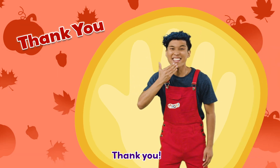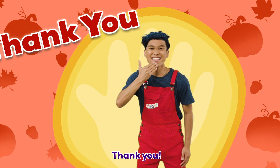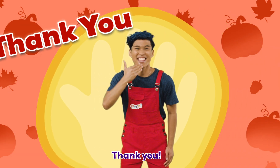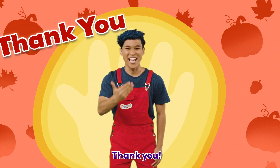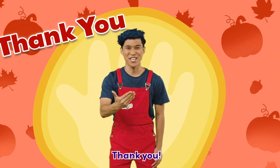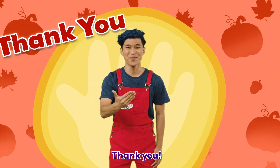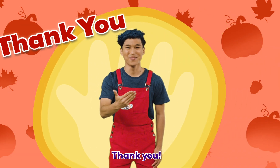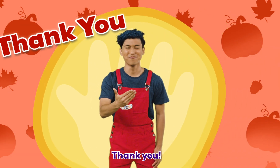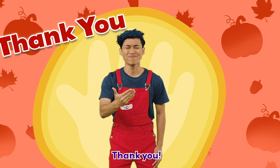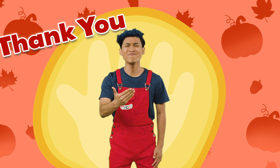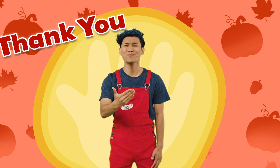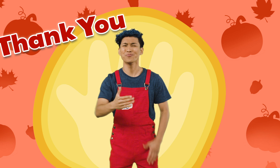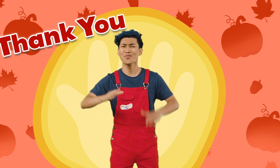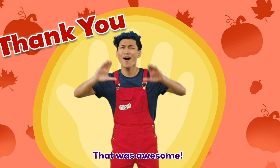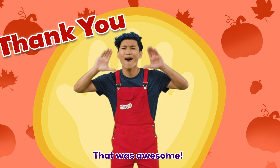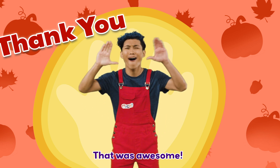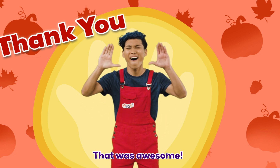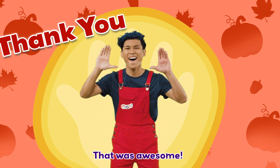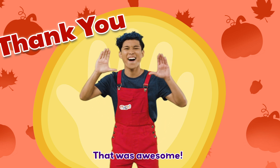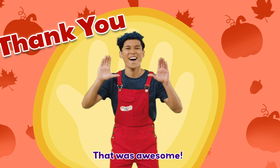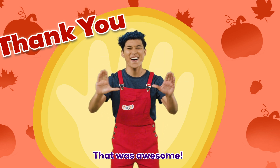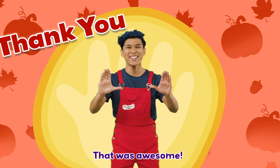Thank you. That was awesome.